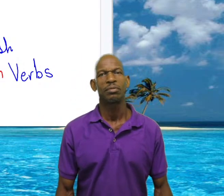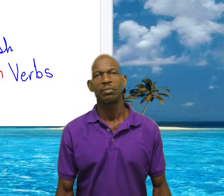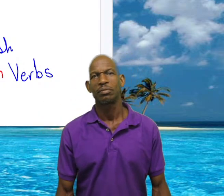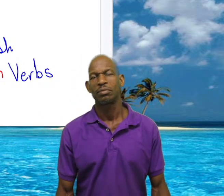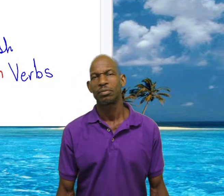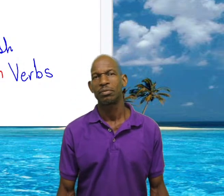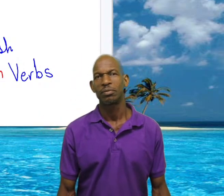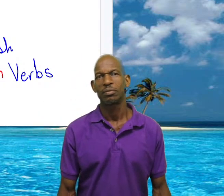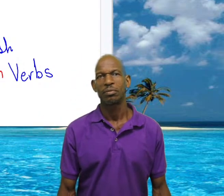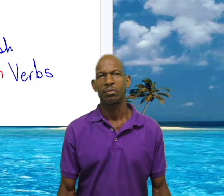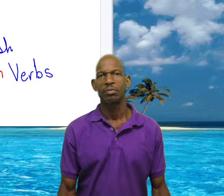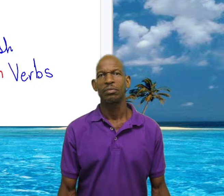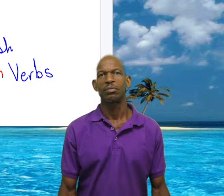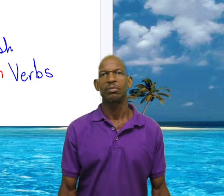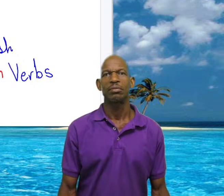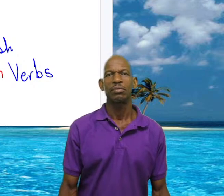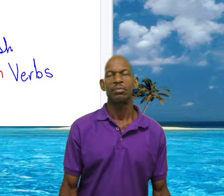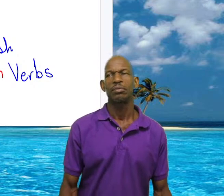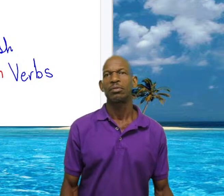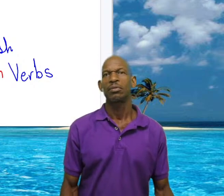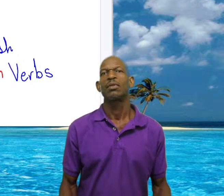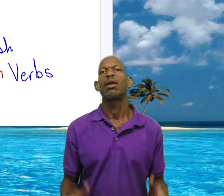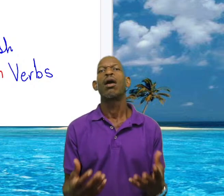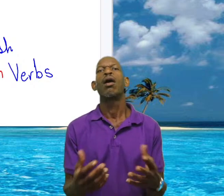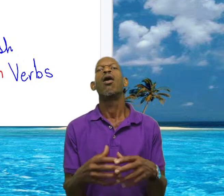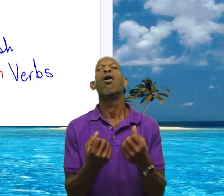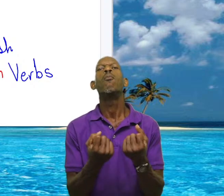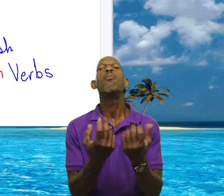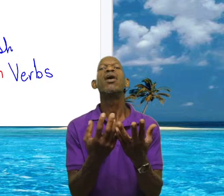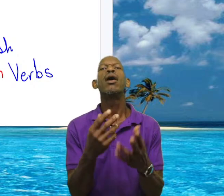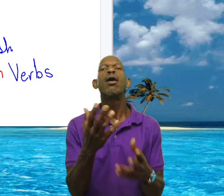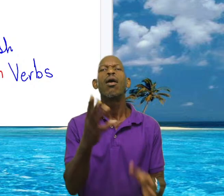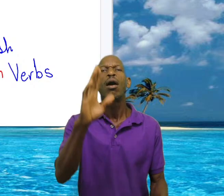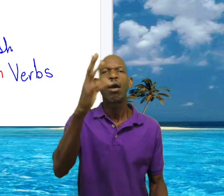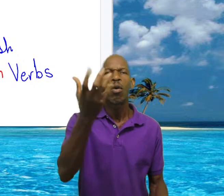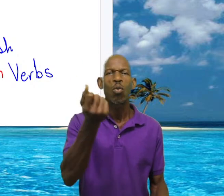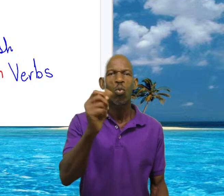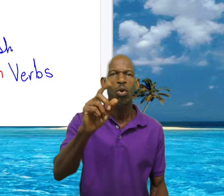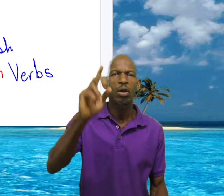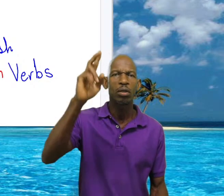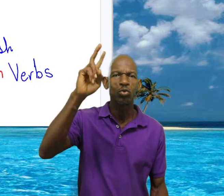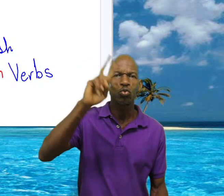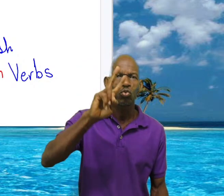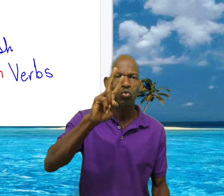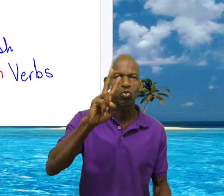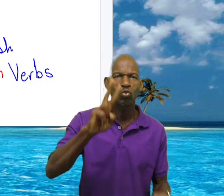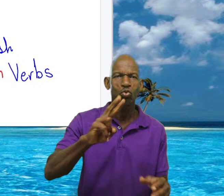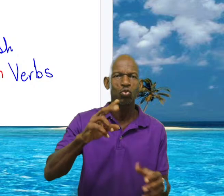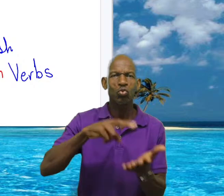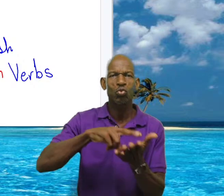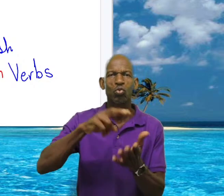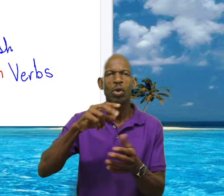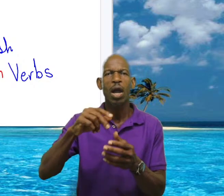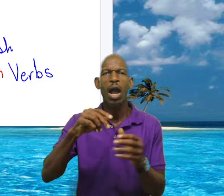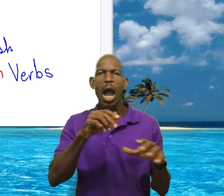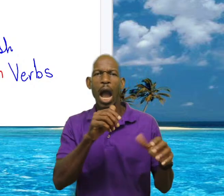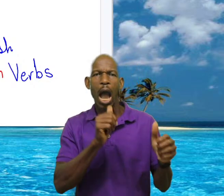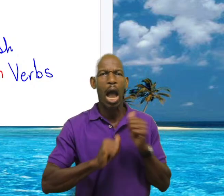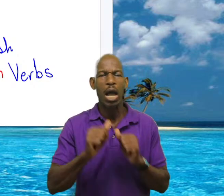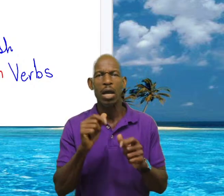All right, so let me see how many people can give me an action word. I just want 2 more or 3 more. I have how many online? Give me an